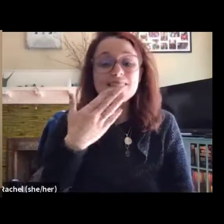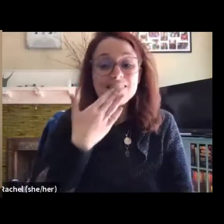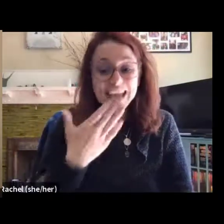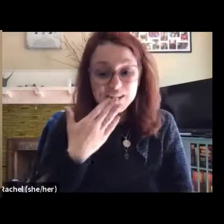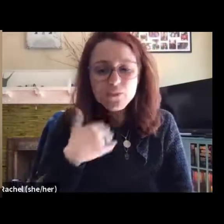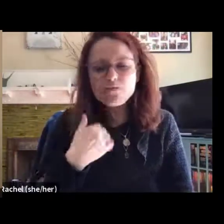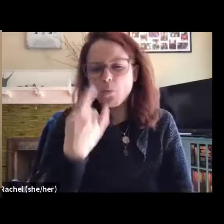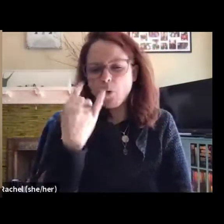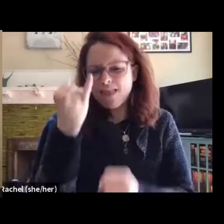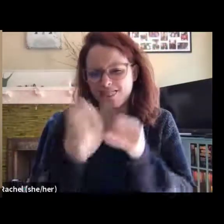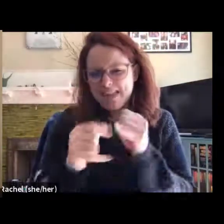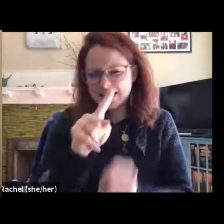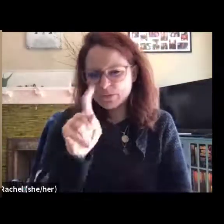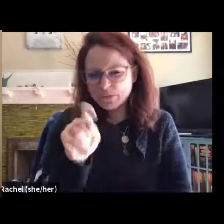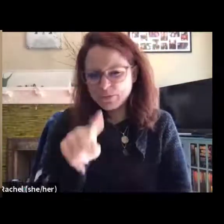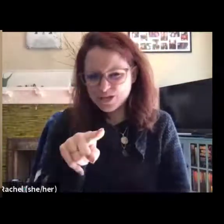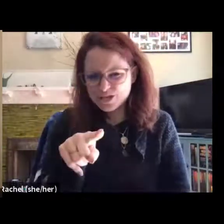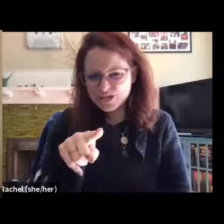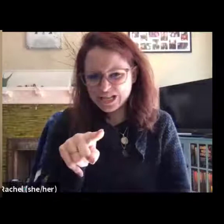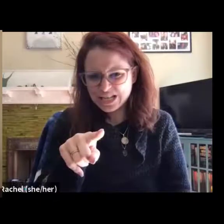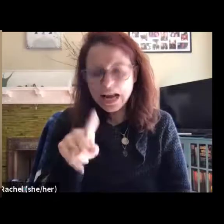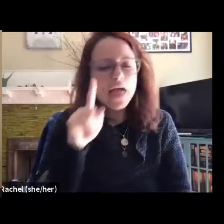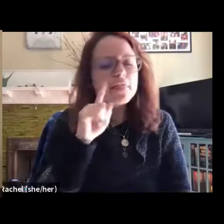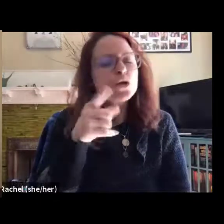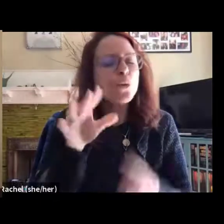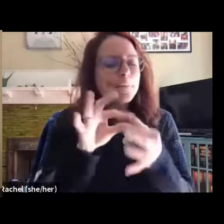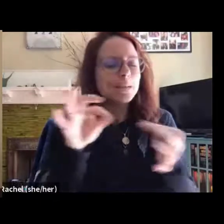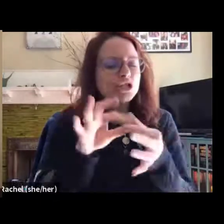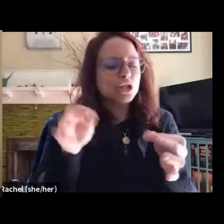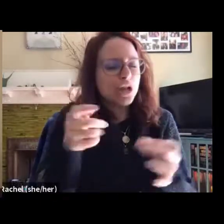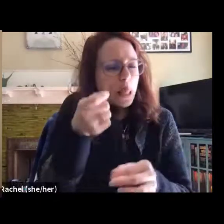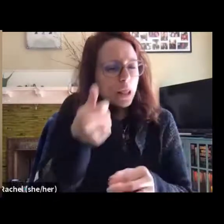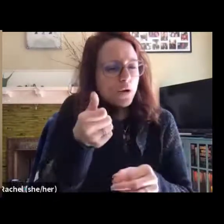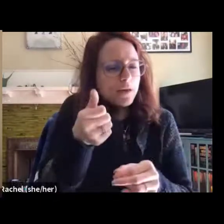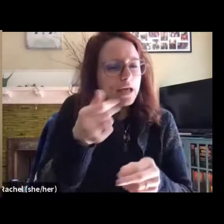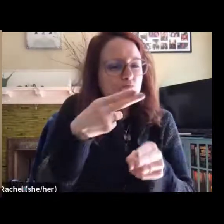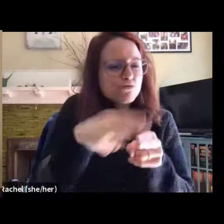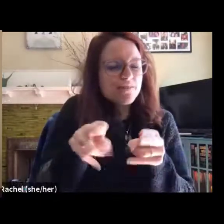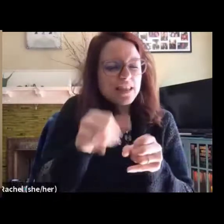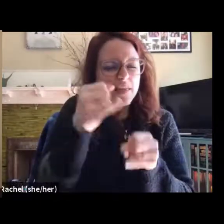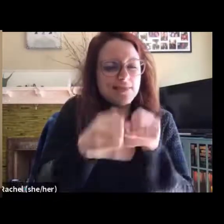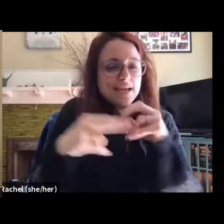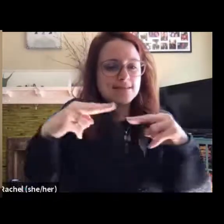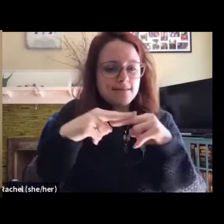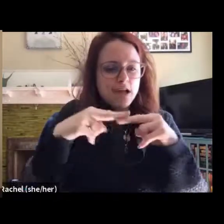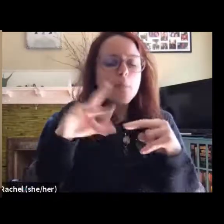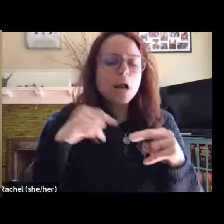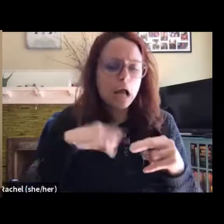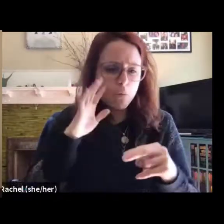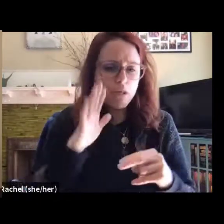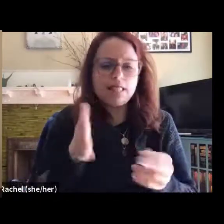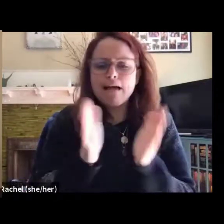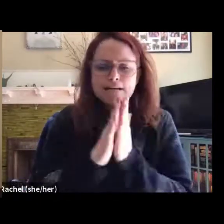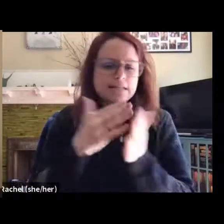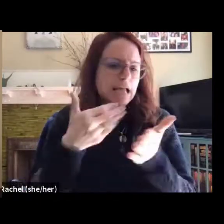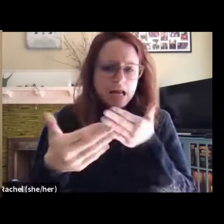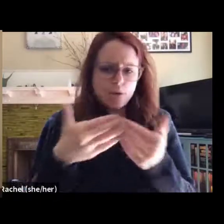last question, and I think you talked about it a little bit in that last bit, but I'm going to ask it anyway because Susan wants to